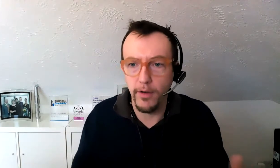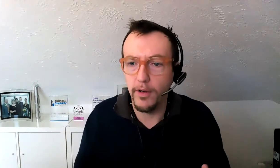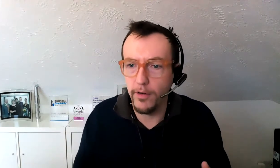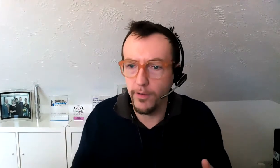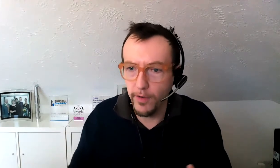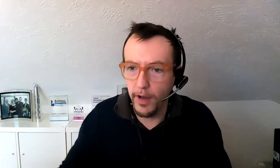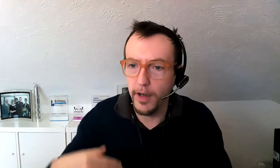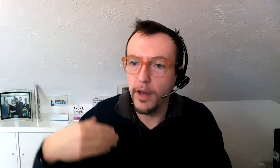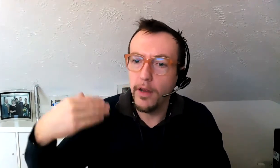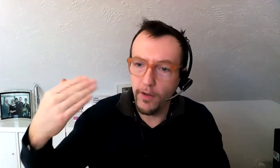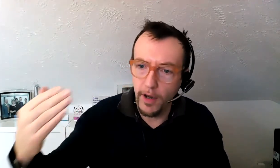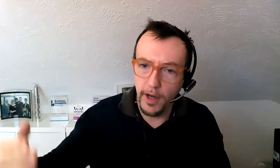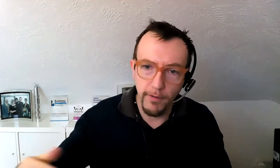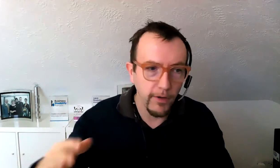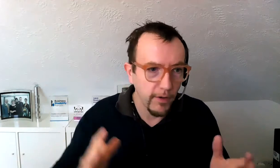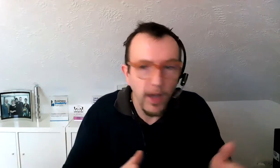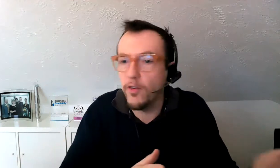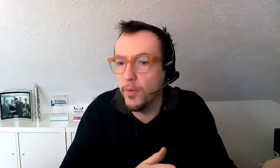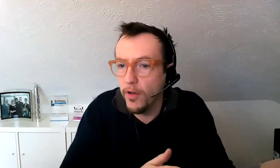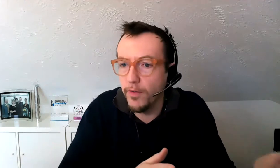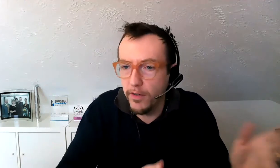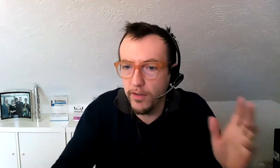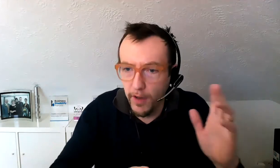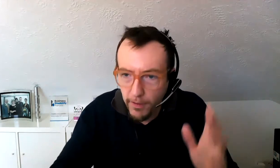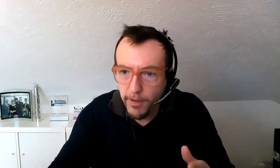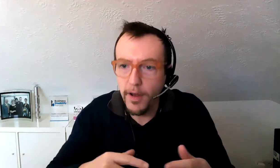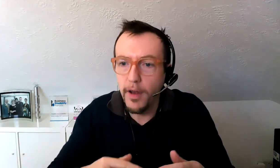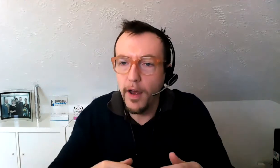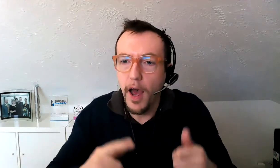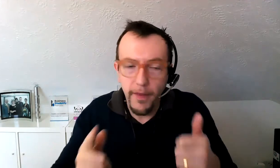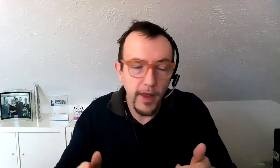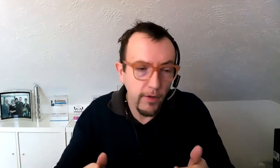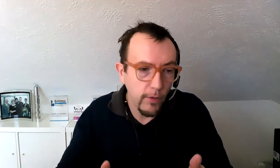translation of signing for sort of customer service stuff. And then there's also,